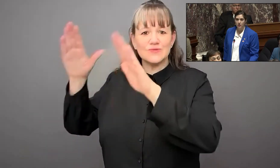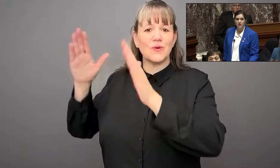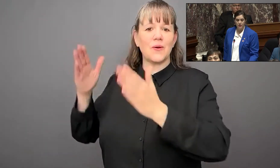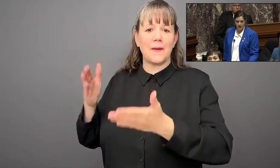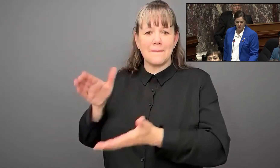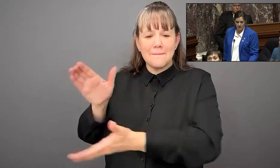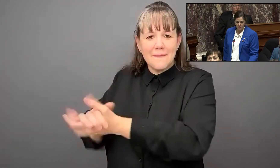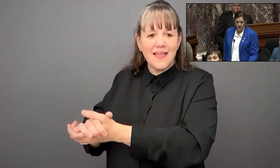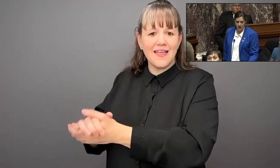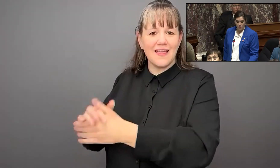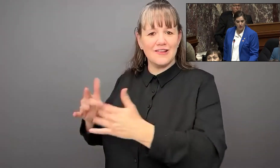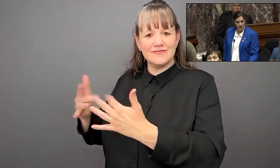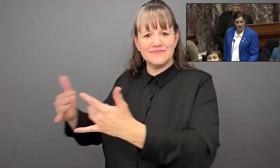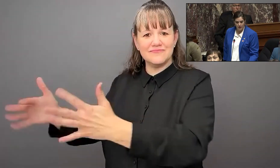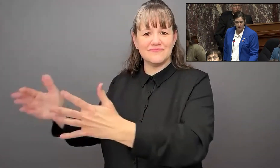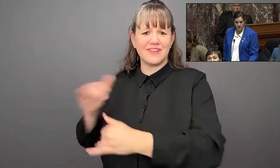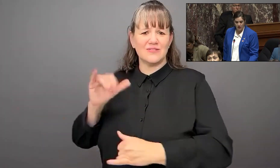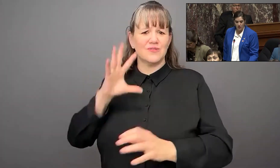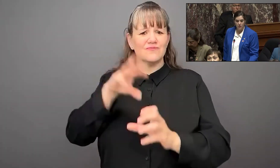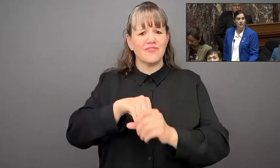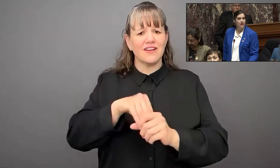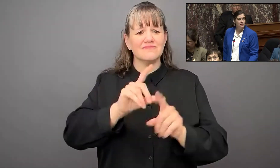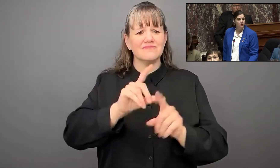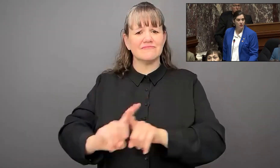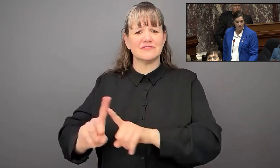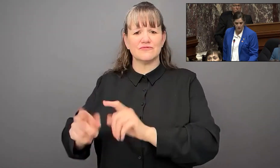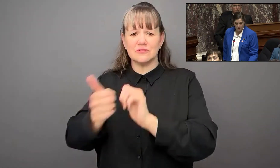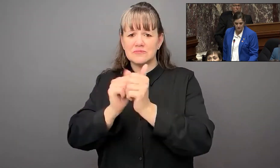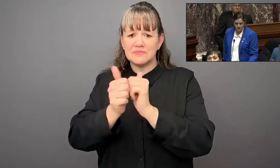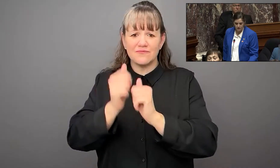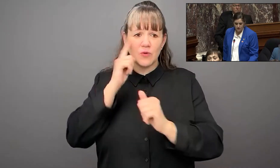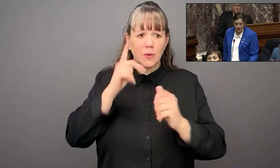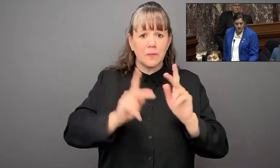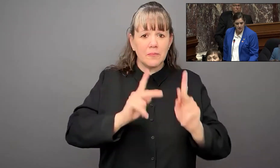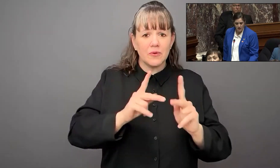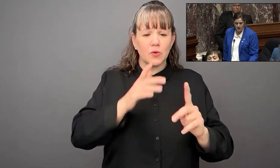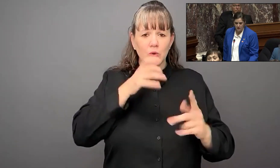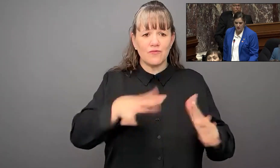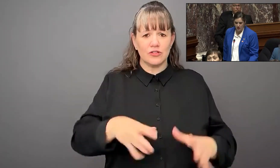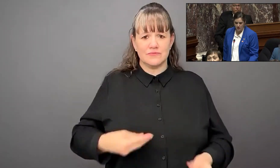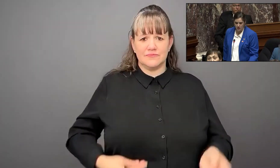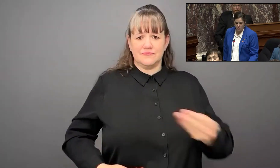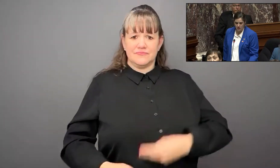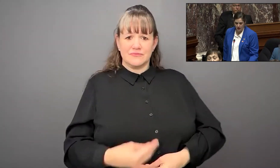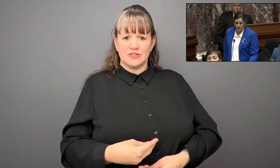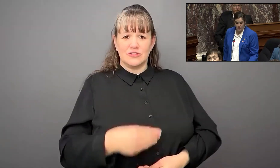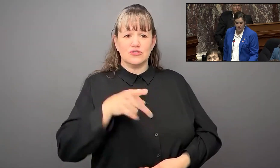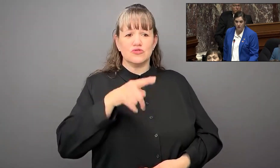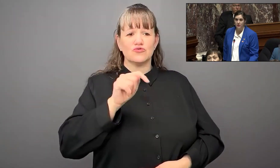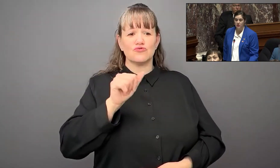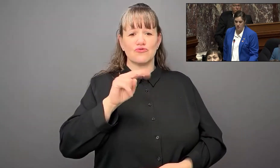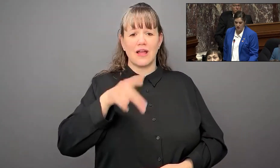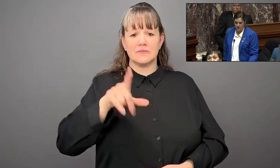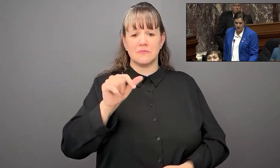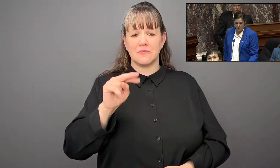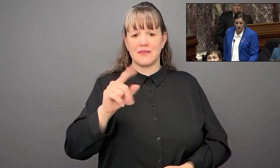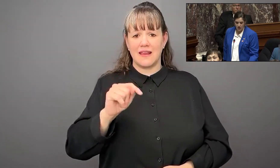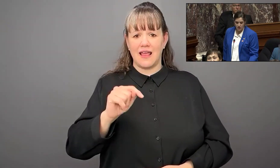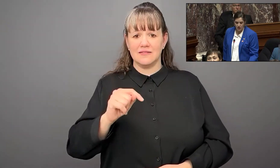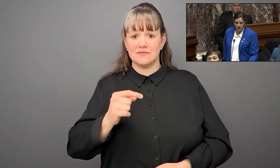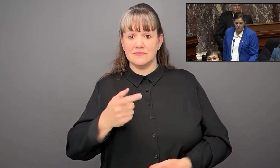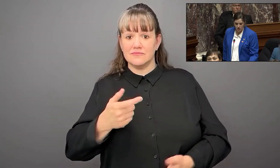Canadian transplant games and won many medals, including last summer in Ottawa. Steve has been a long-time volunteer with BC